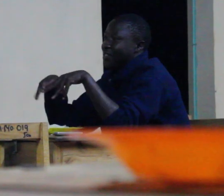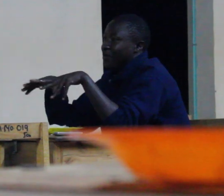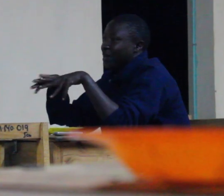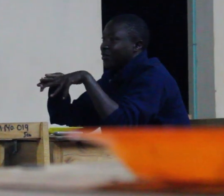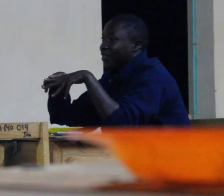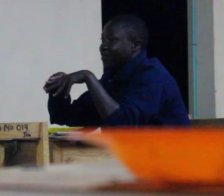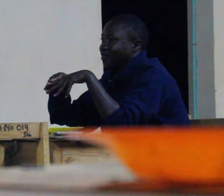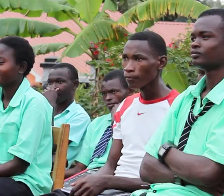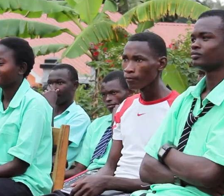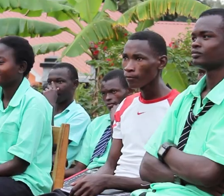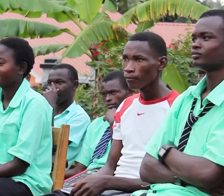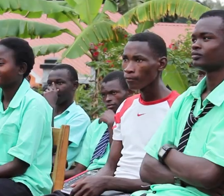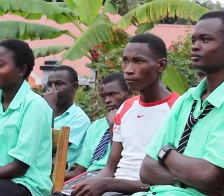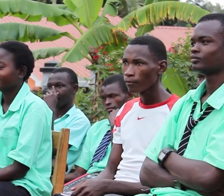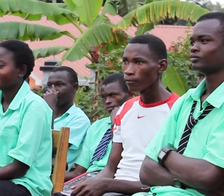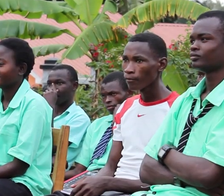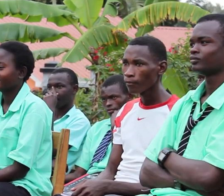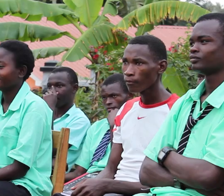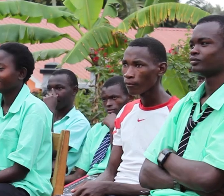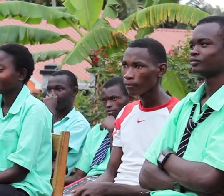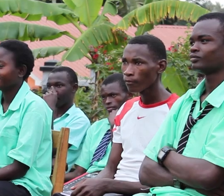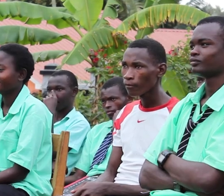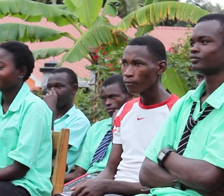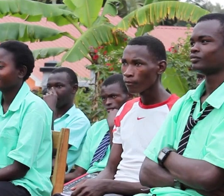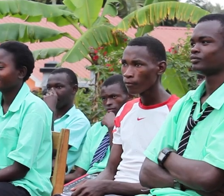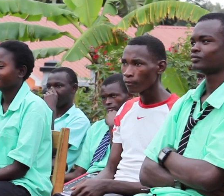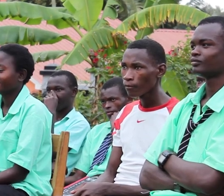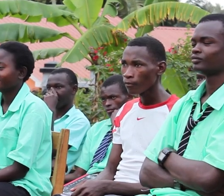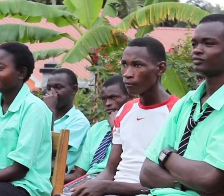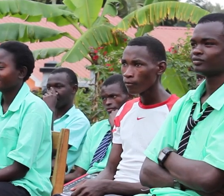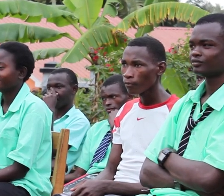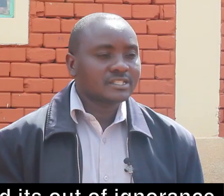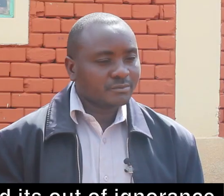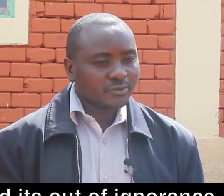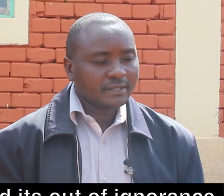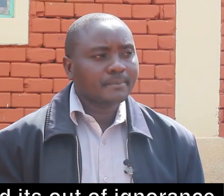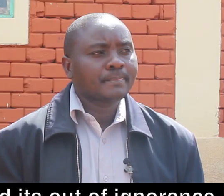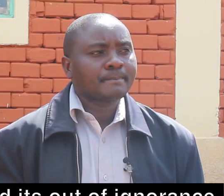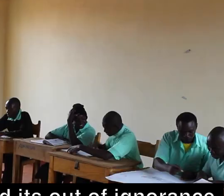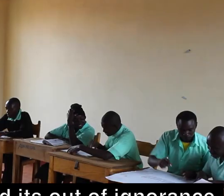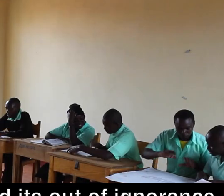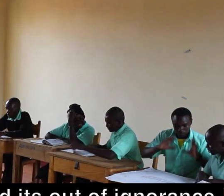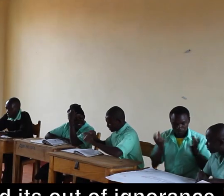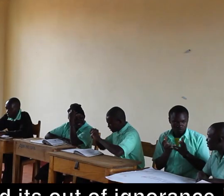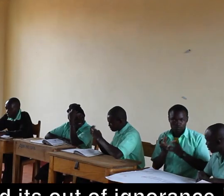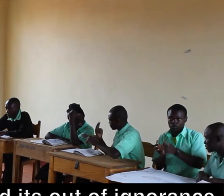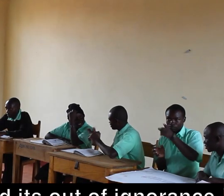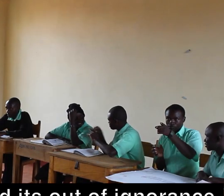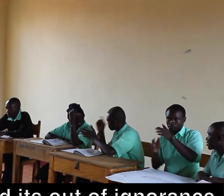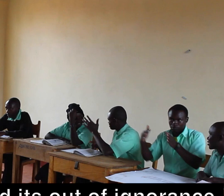they were treated as children who maybe they were not adding any value to the family. It's a problem, and it's out of ignorance of the